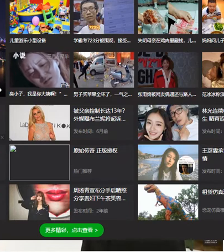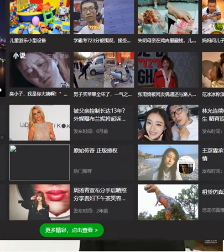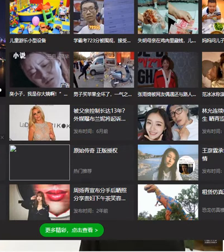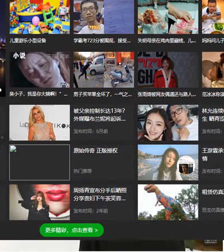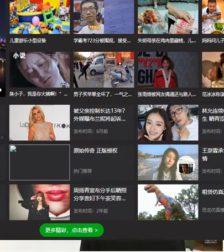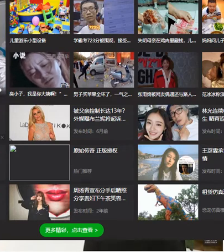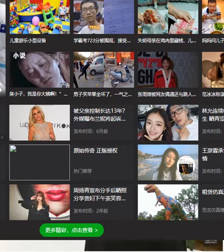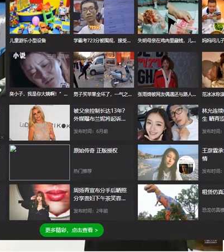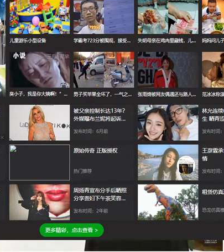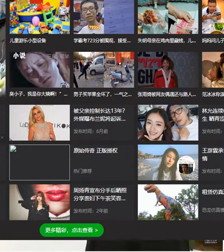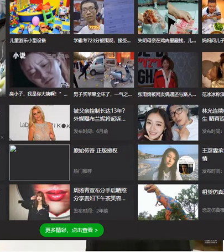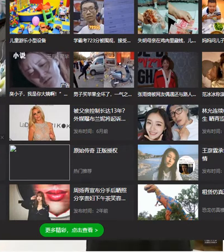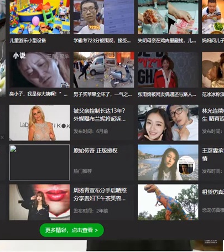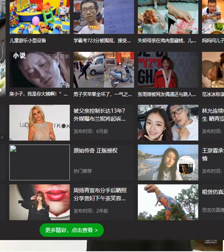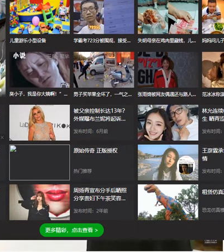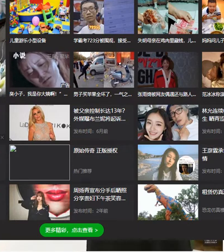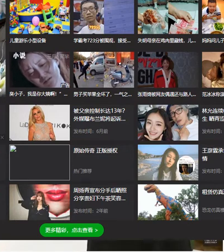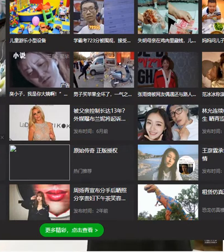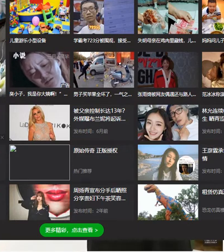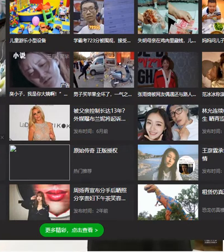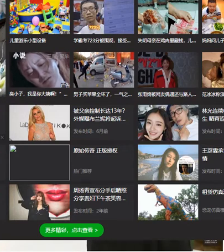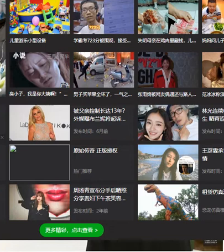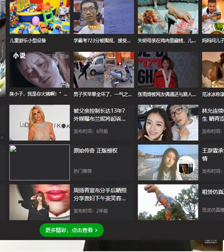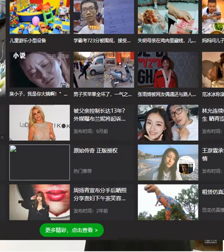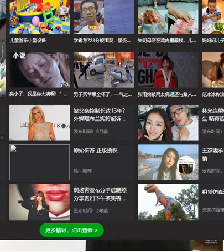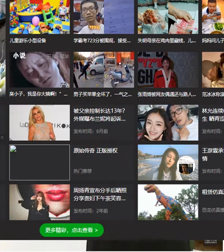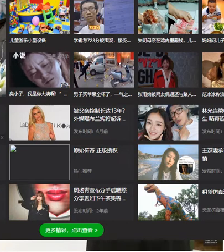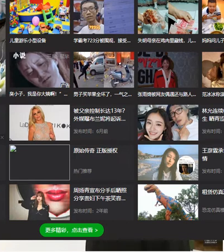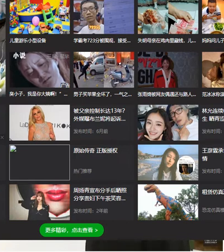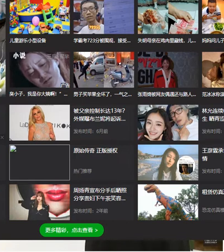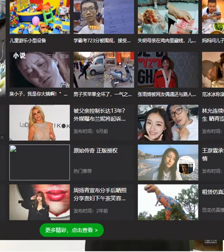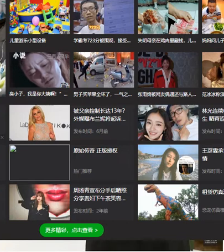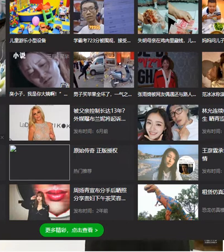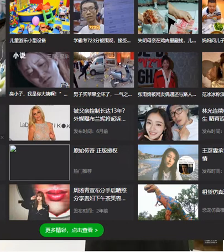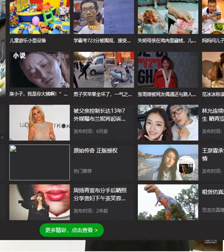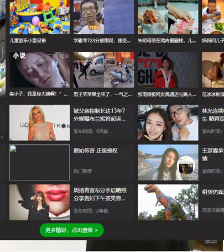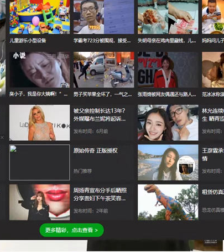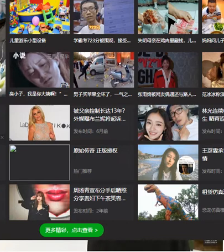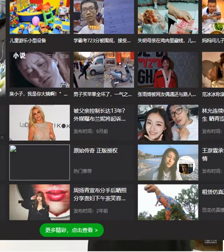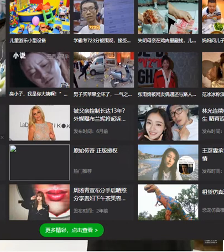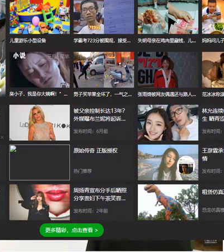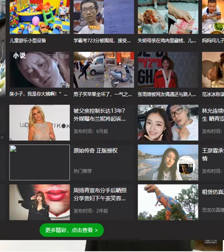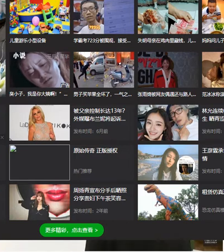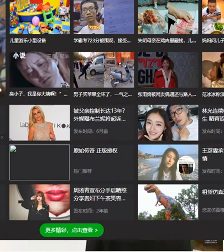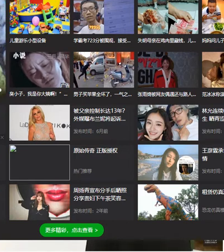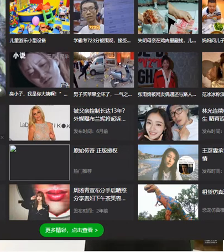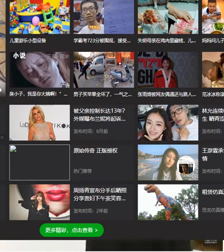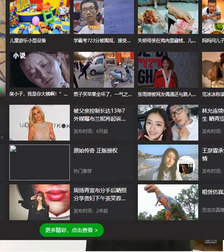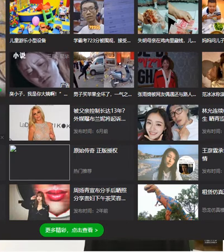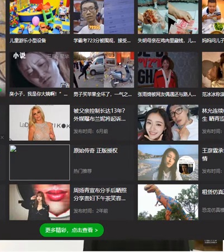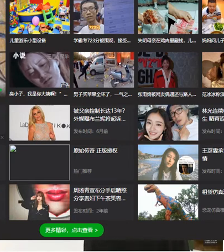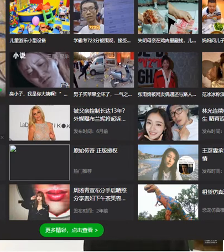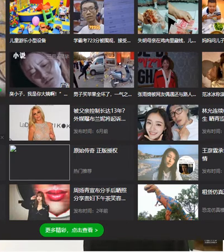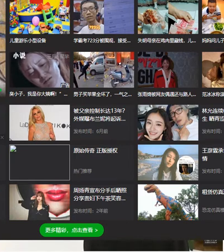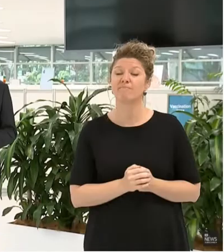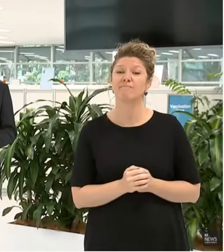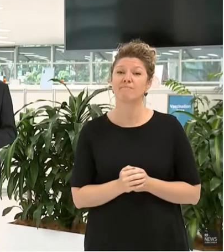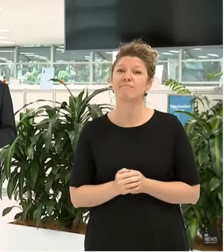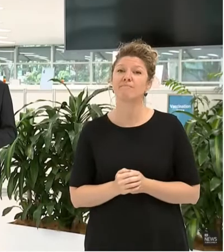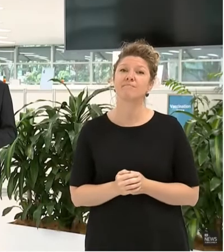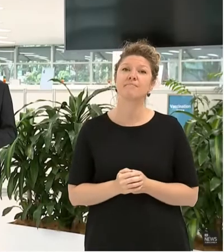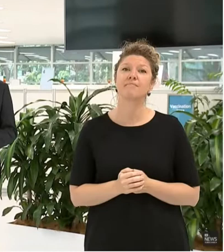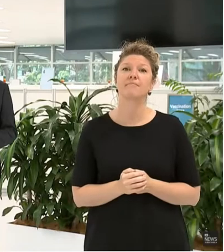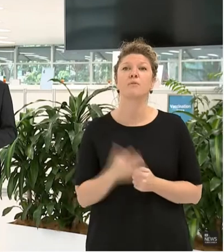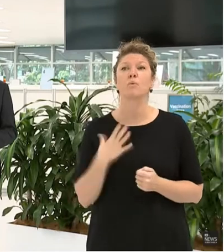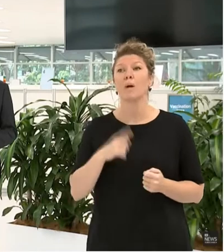remains strong. And if we get through this, we will do so together. And I have complete confidence in the people of our state to do that.